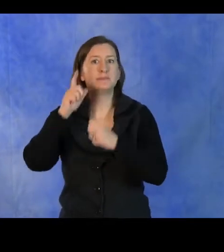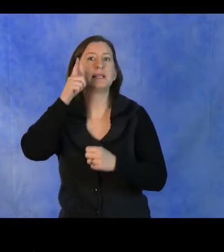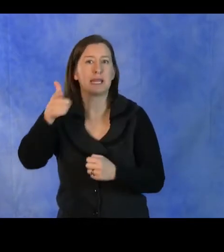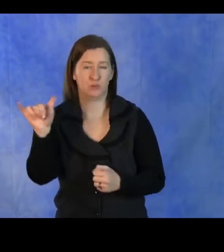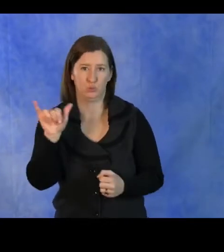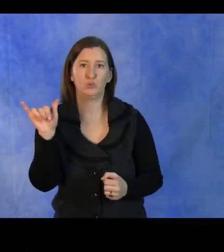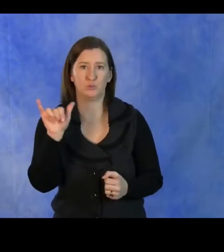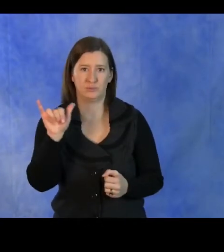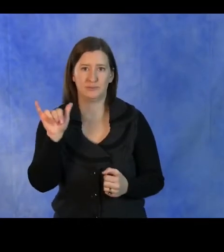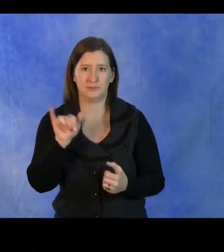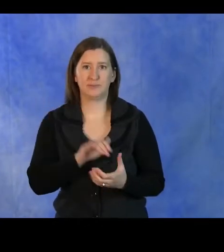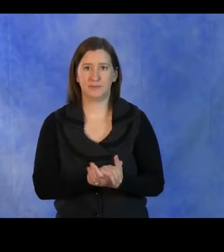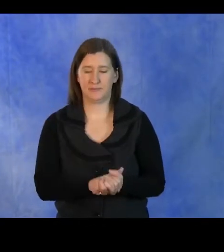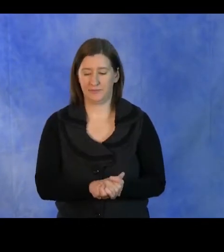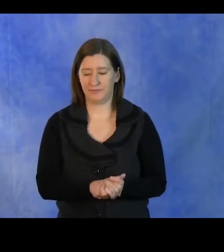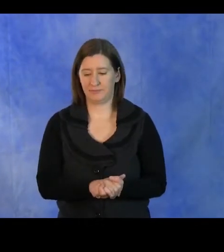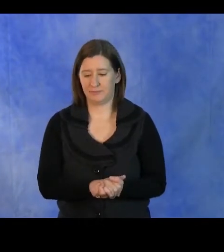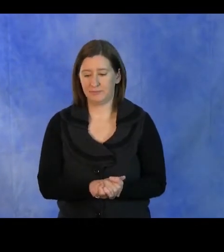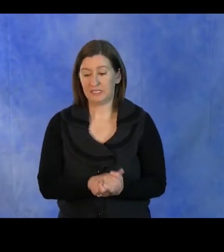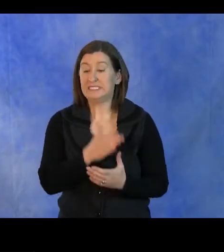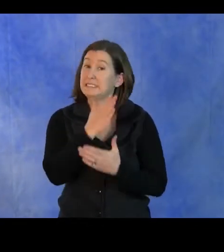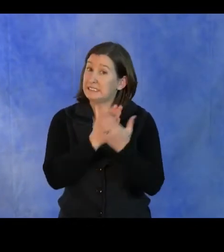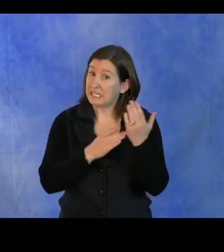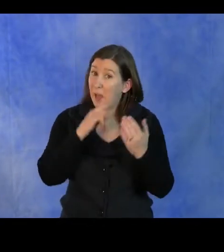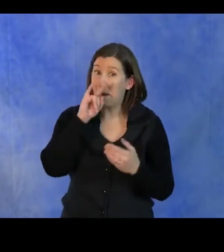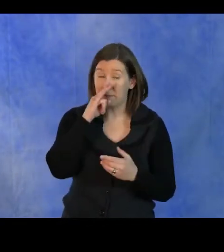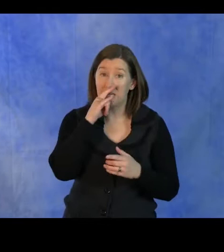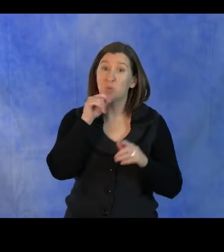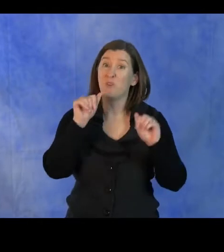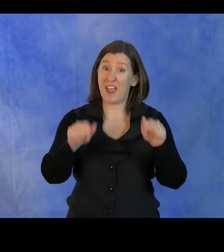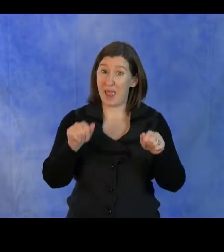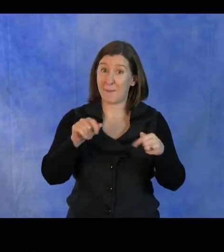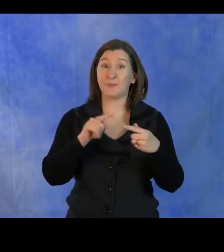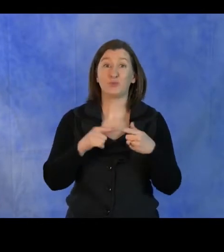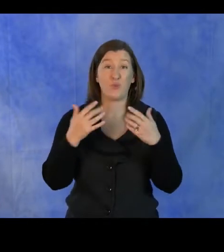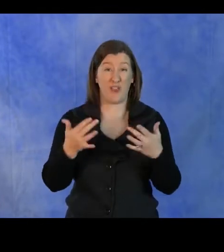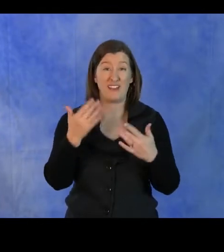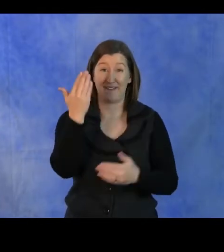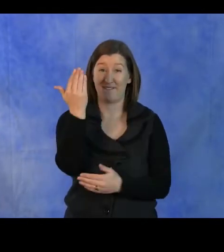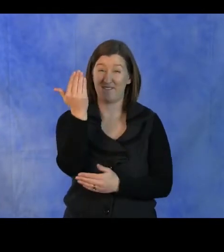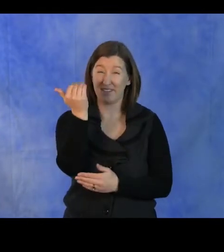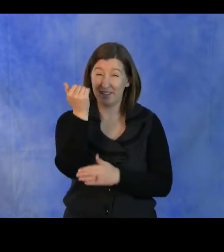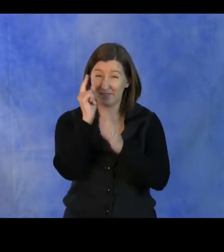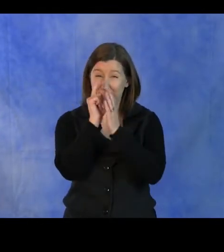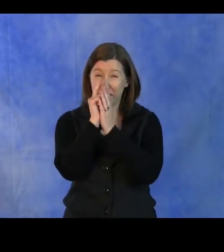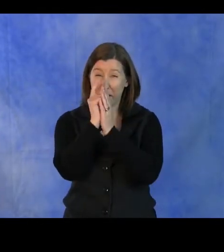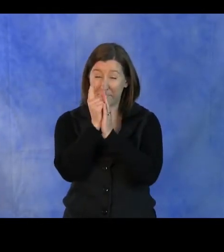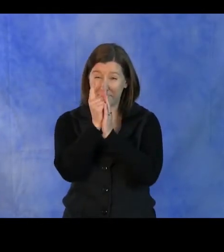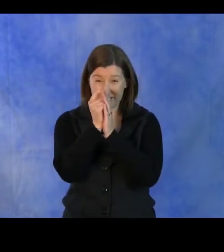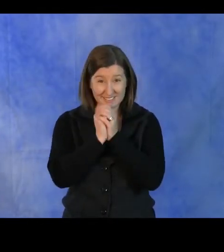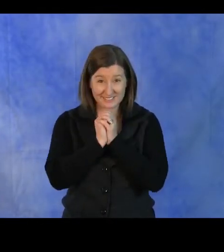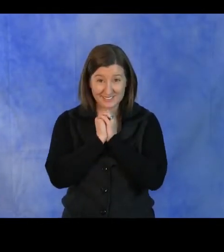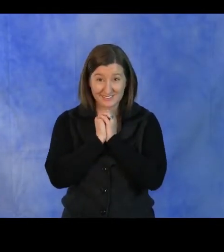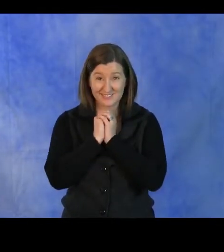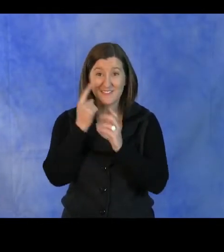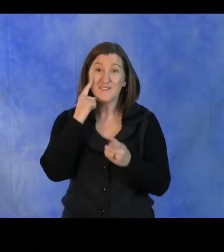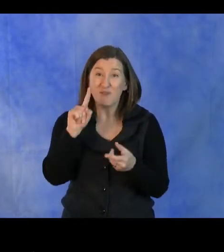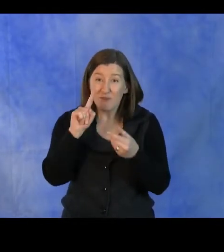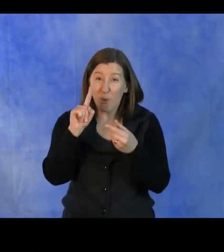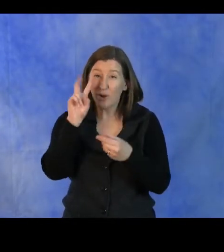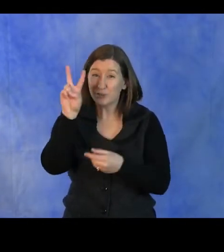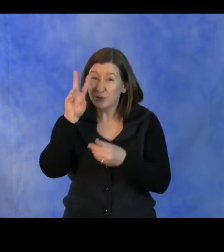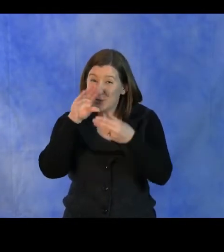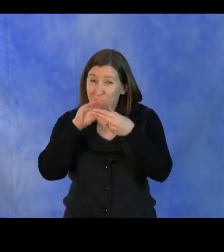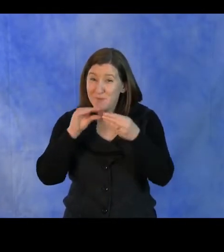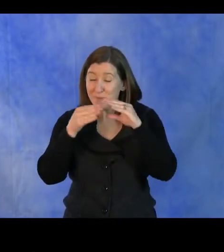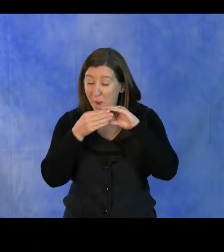participation throughout life, they would have problems with that in the future. Some kids were able to wait 15